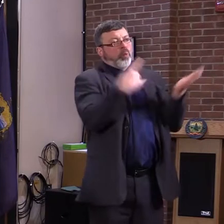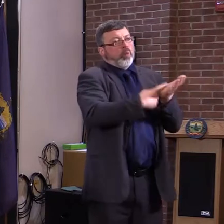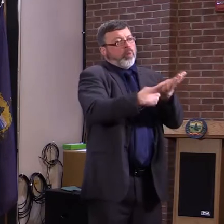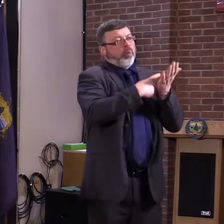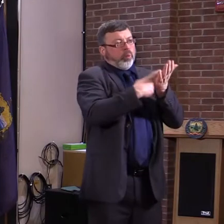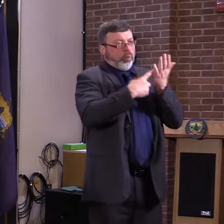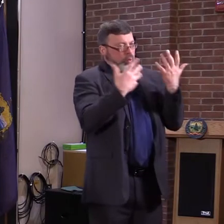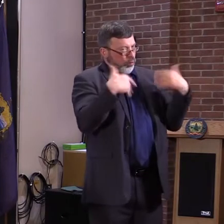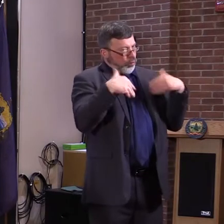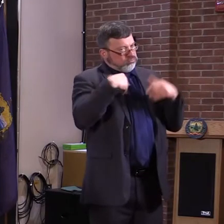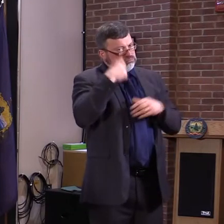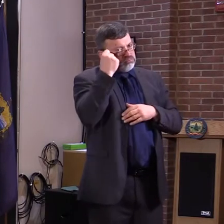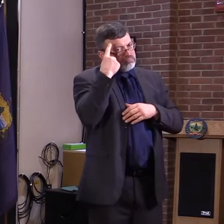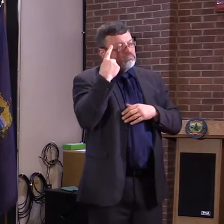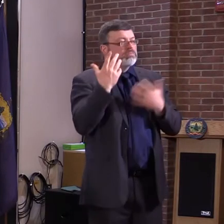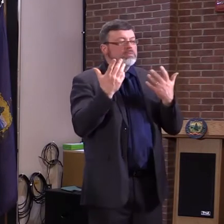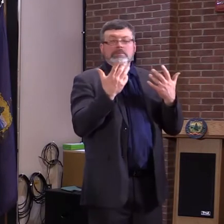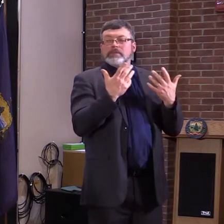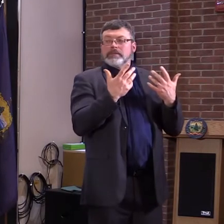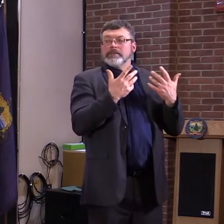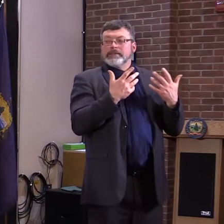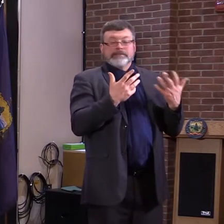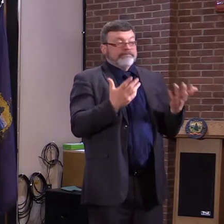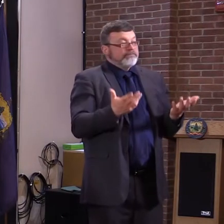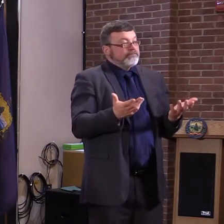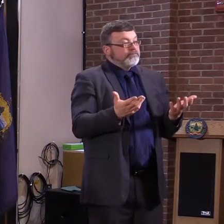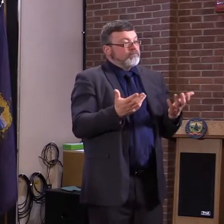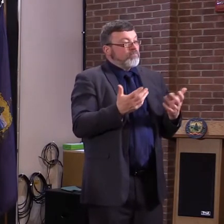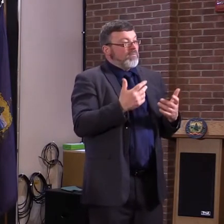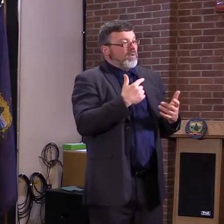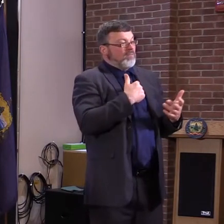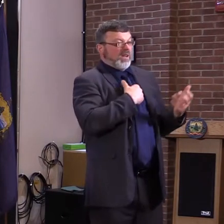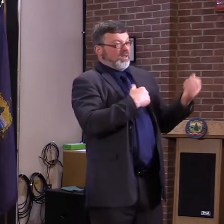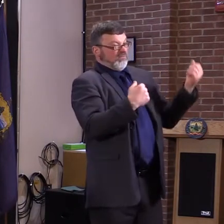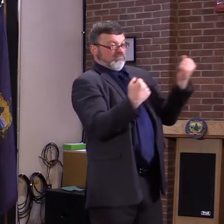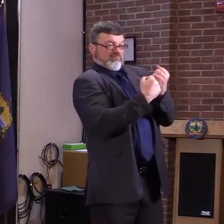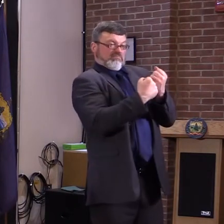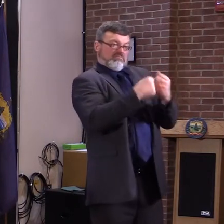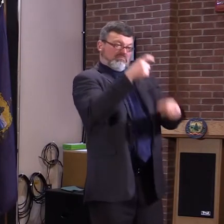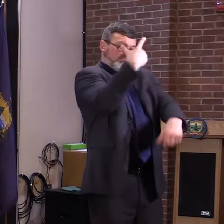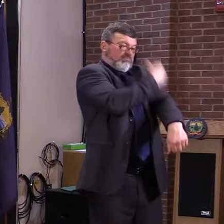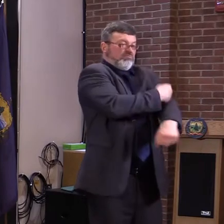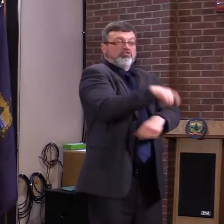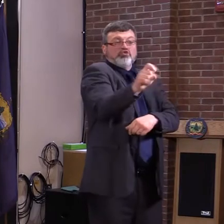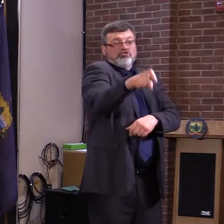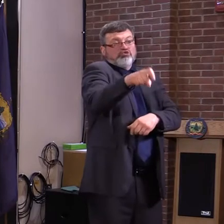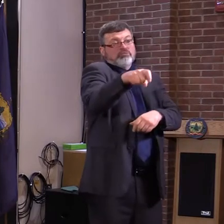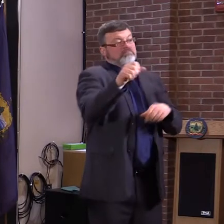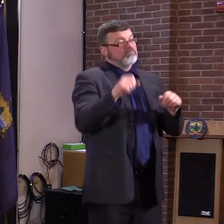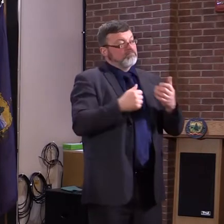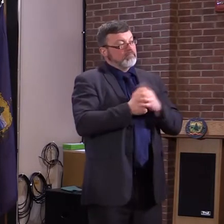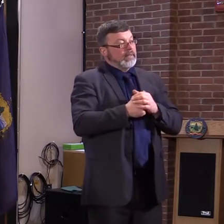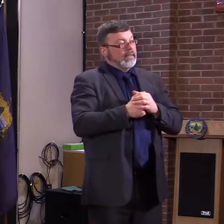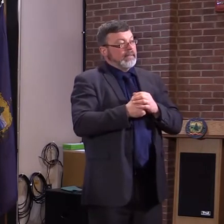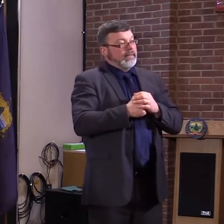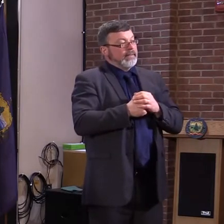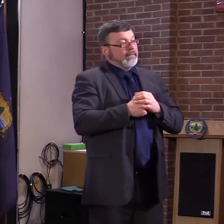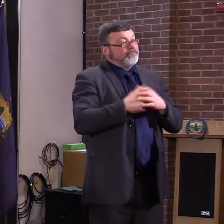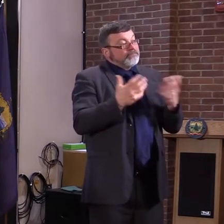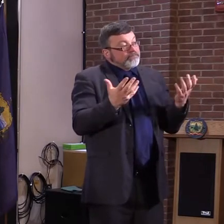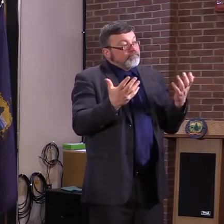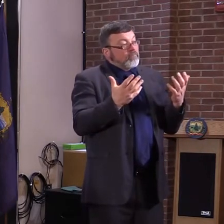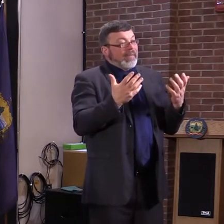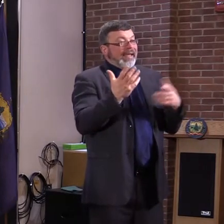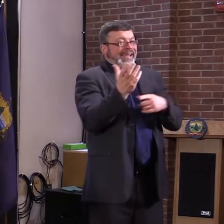side. But again, I'm supportive of vaccinations. Forcing vaccinations is something that we've